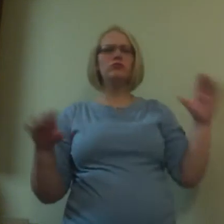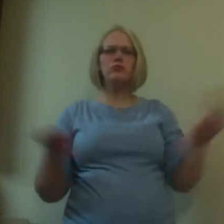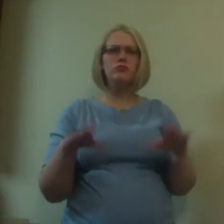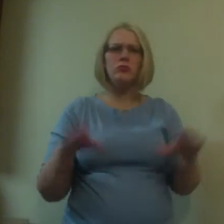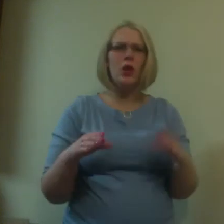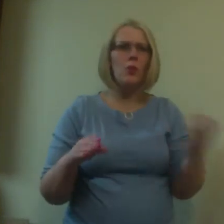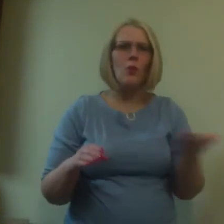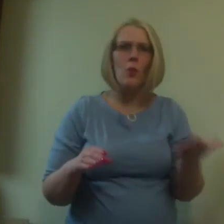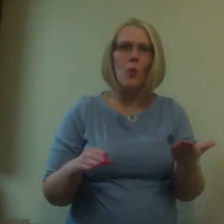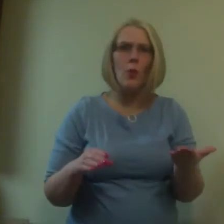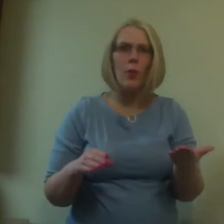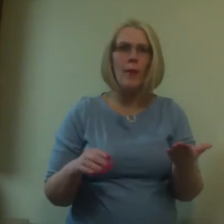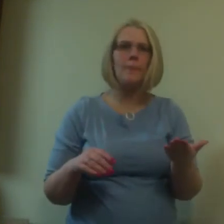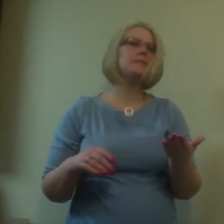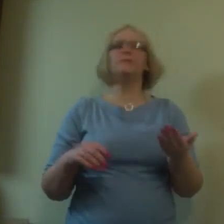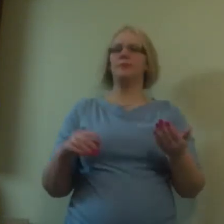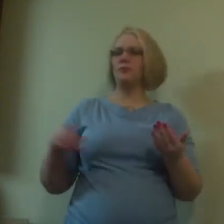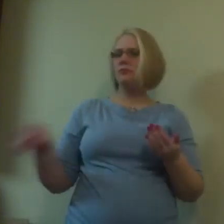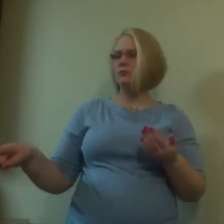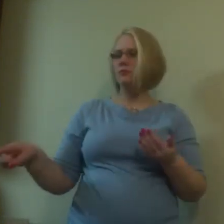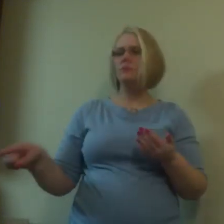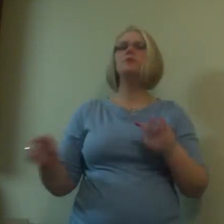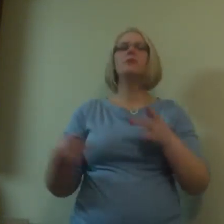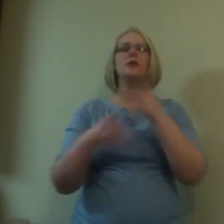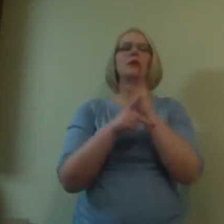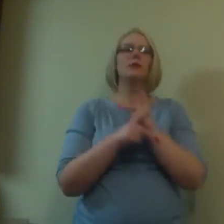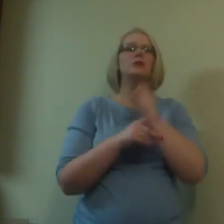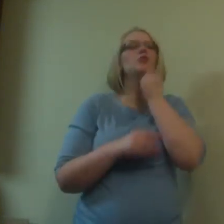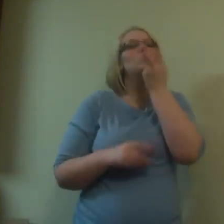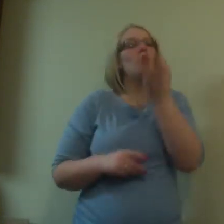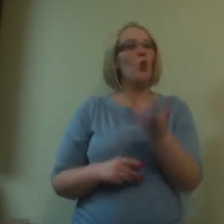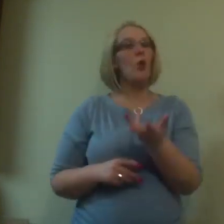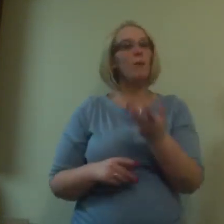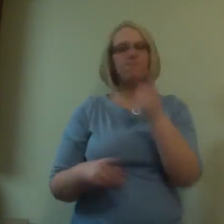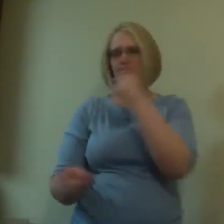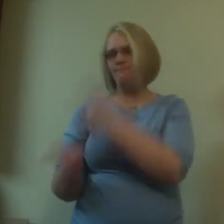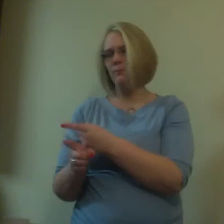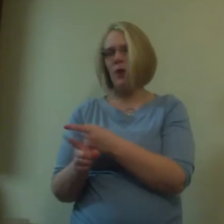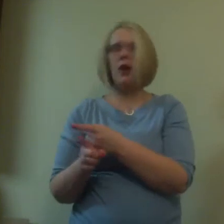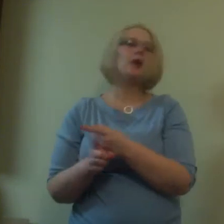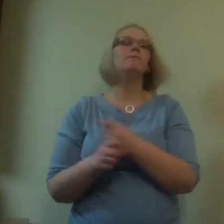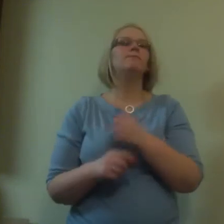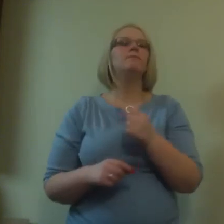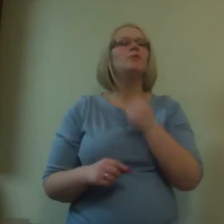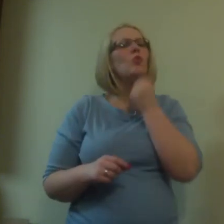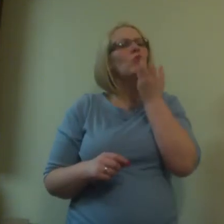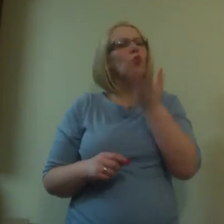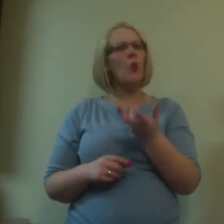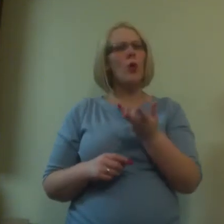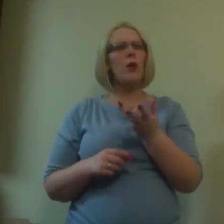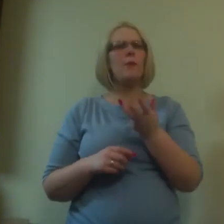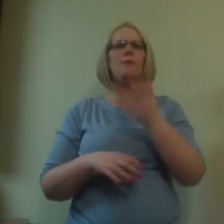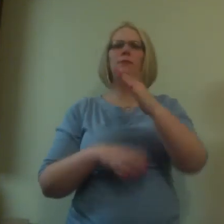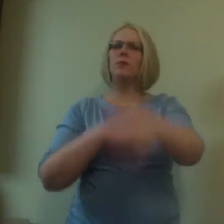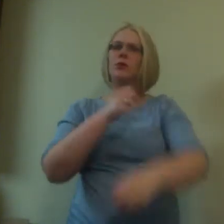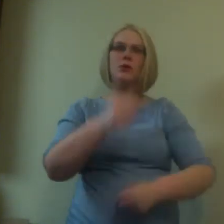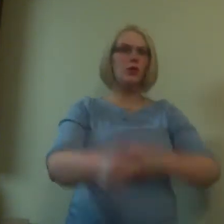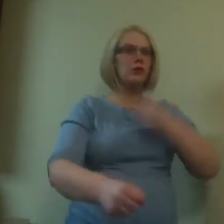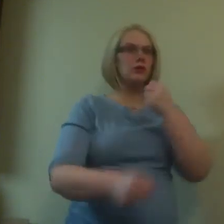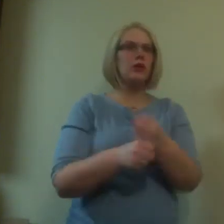Keeps us warm. Keeps us warm all year long. What would happen if we didn't have the sun? It'll be cold.